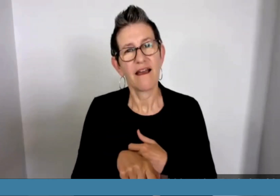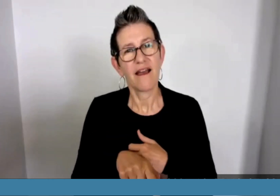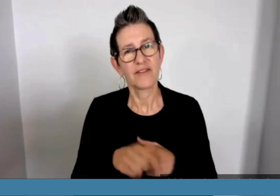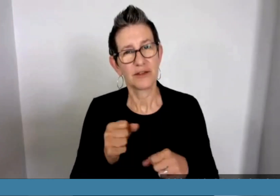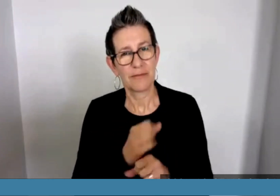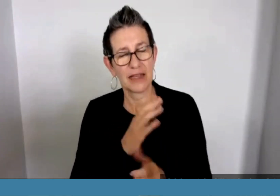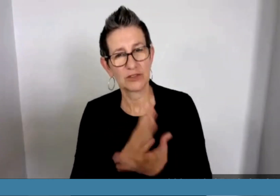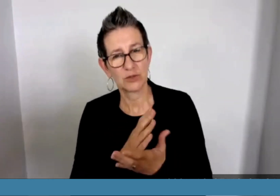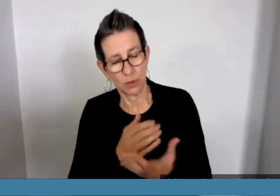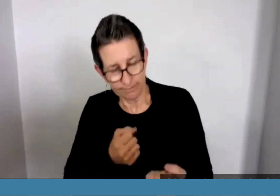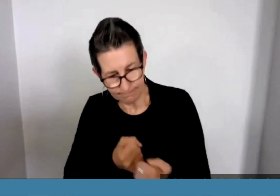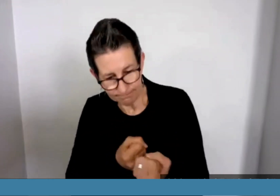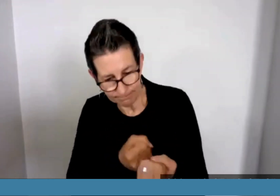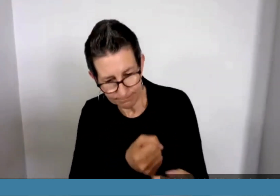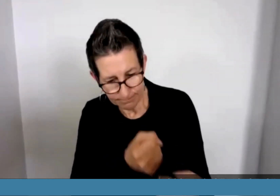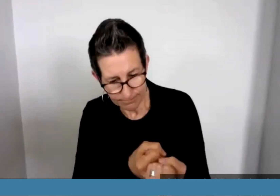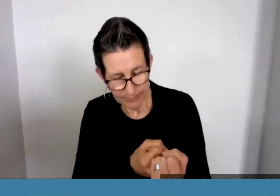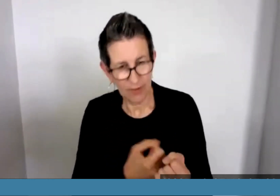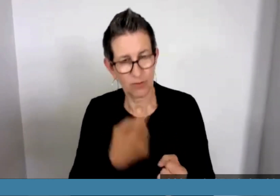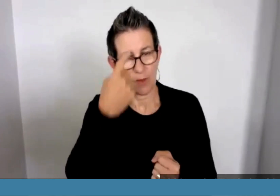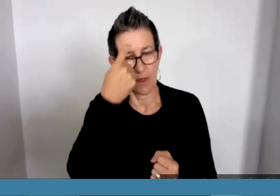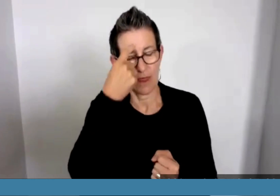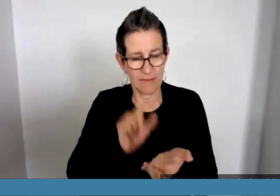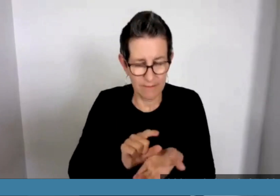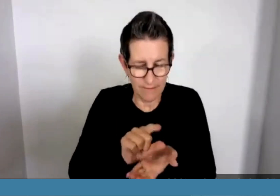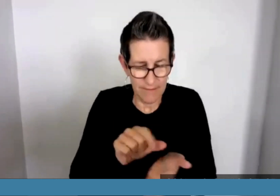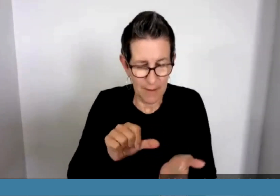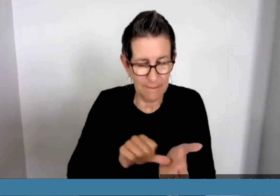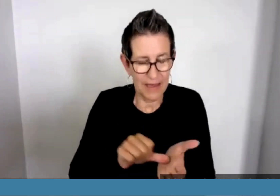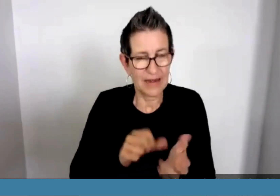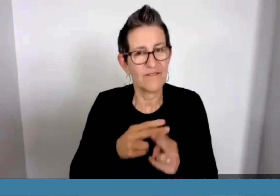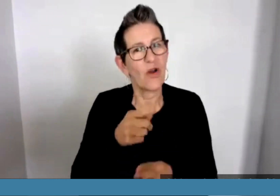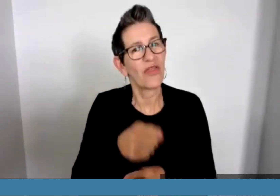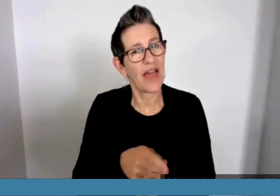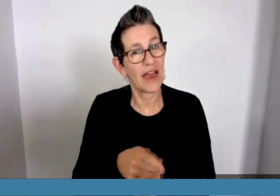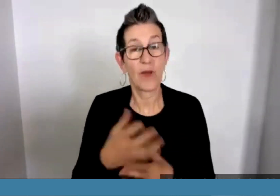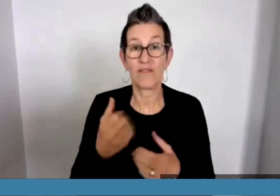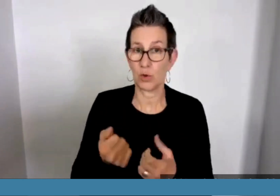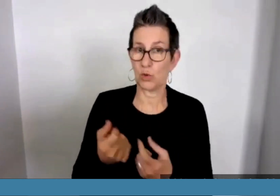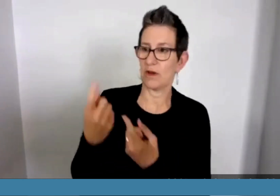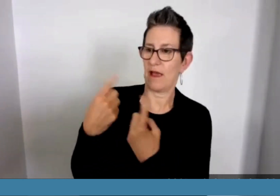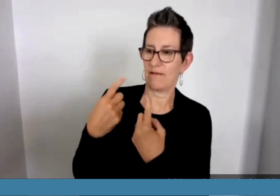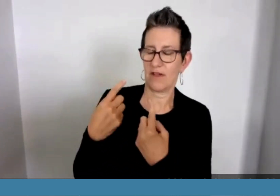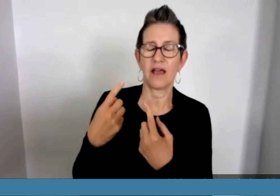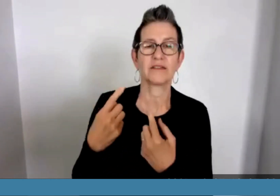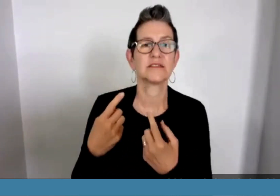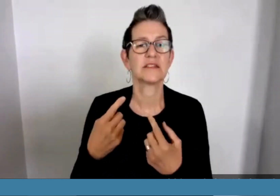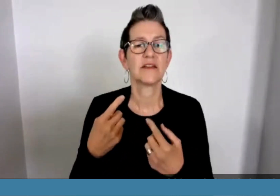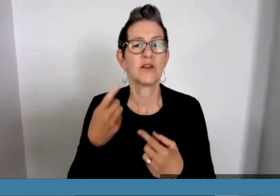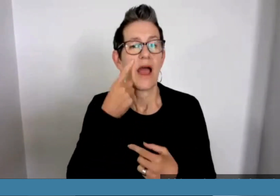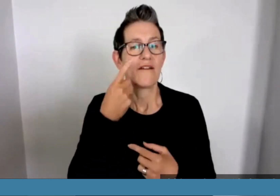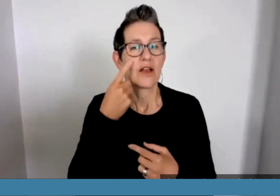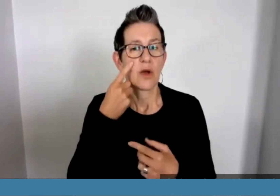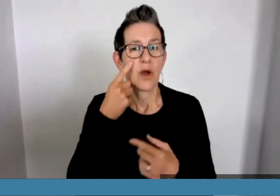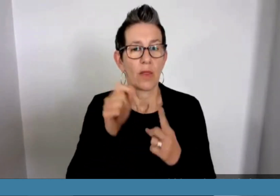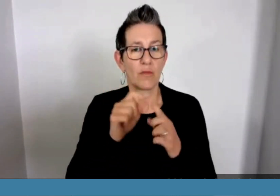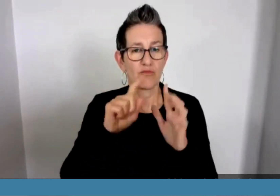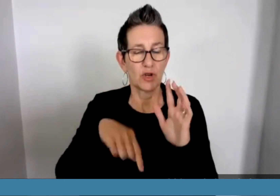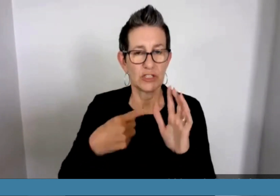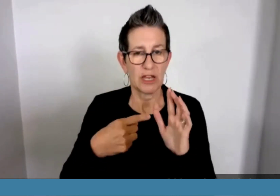for. And we do have some really good advice. We've linked, if you have a look on the project website, we